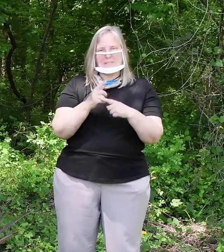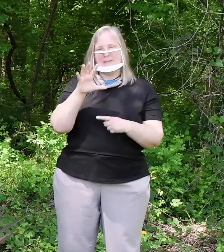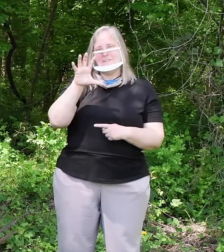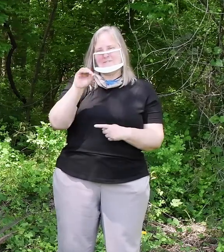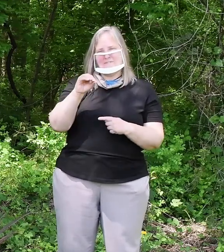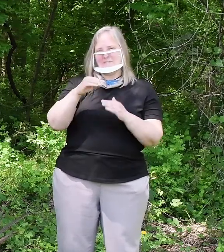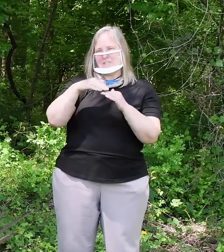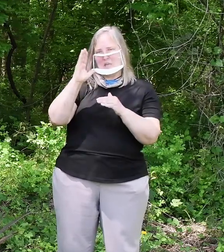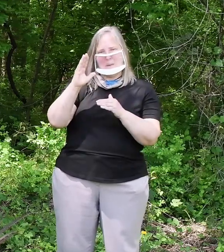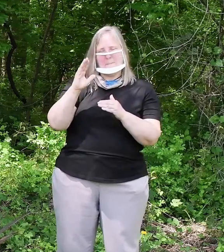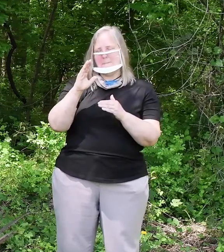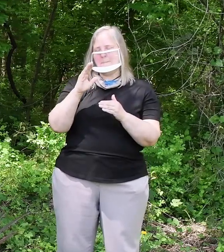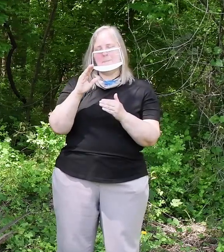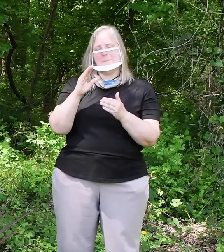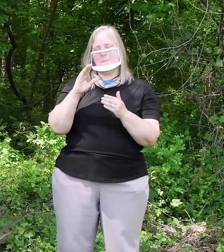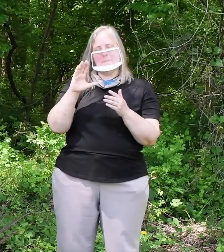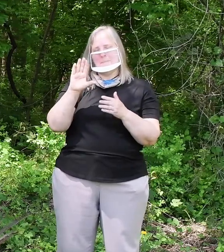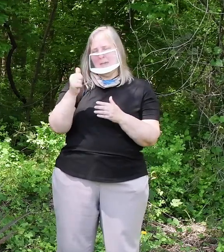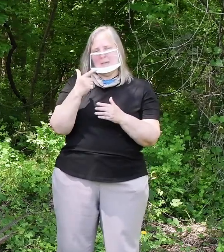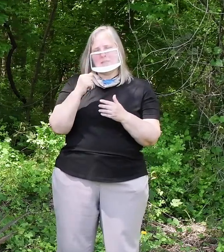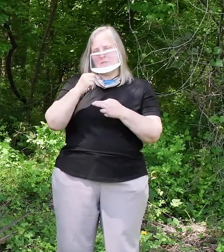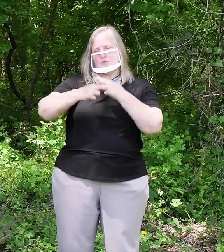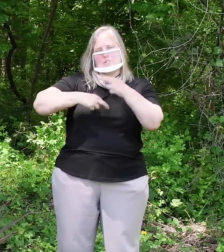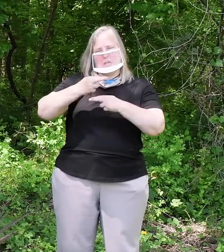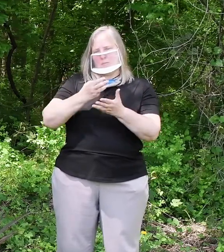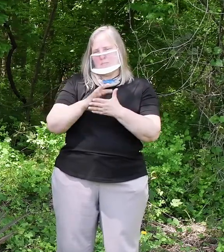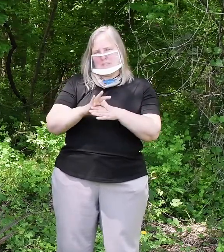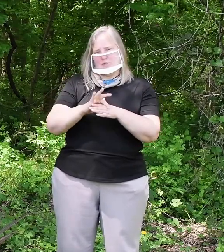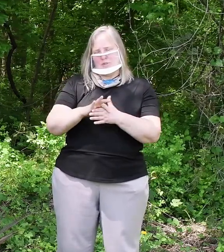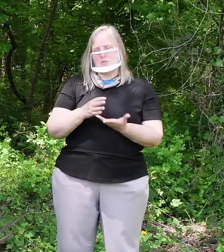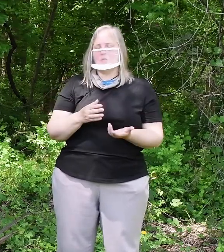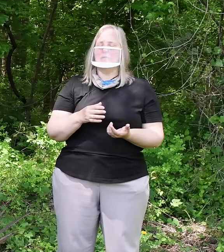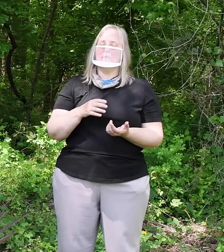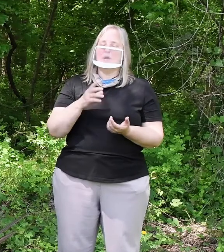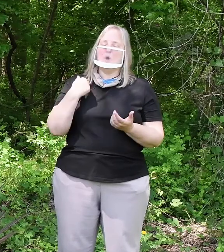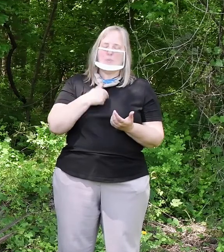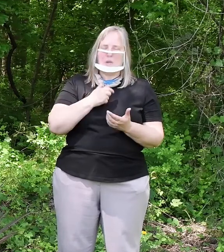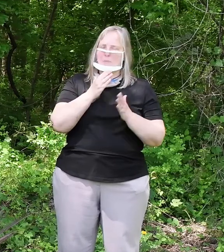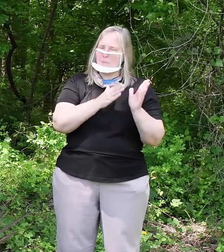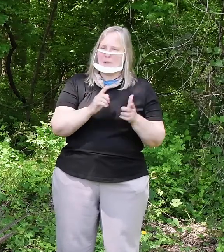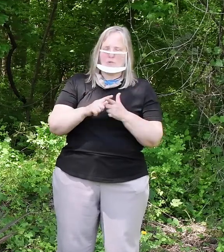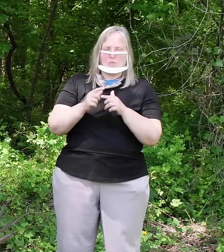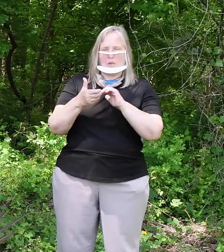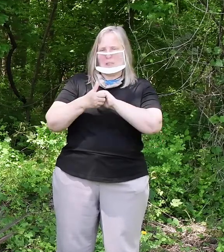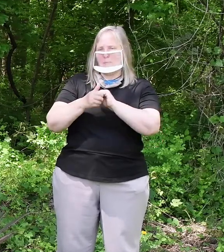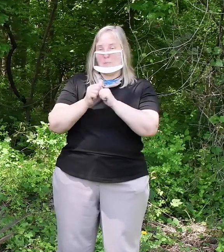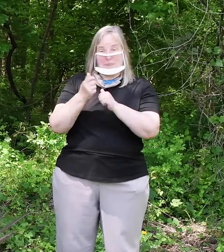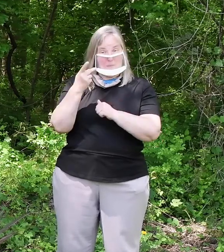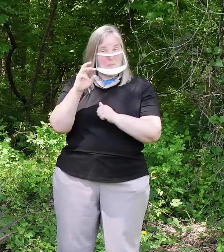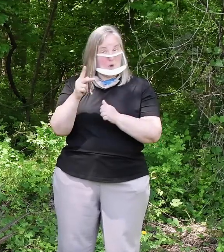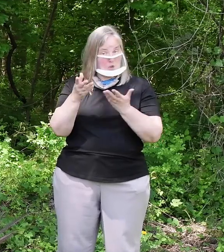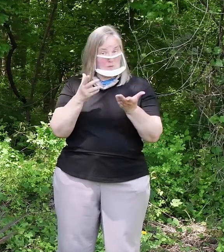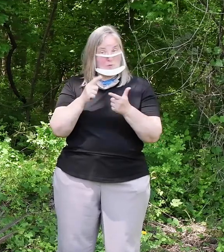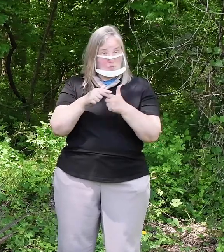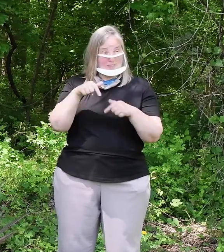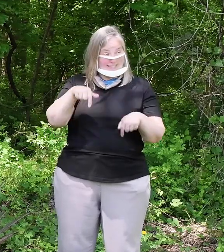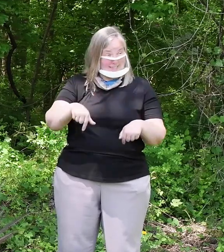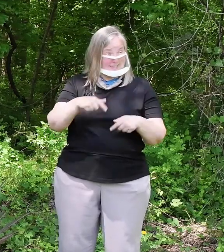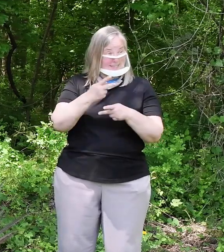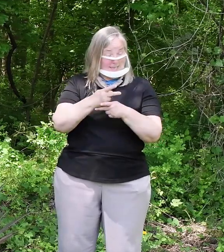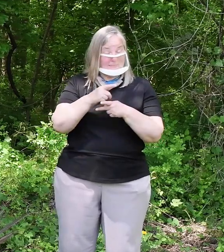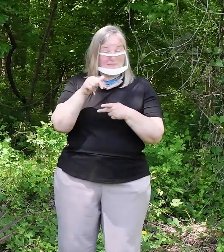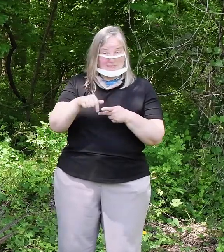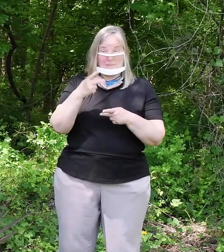recycling. We're prepared to collaborate with our Park Service to keep this park super